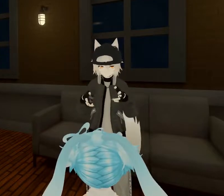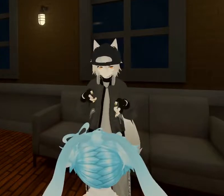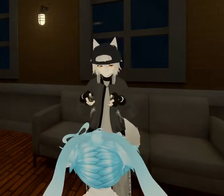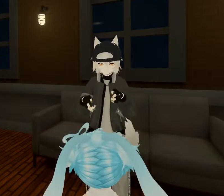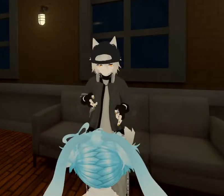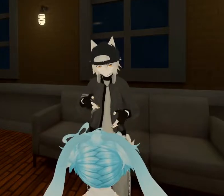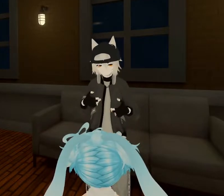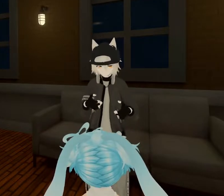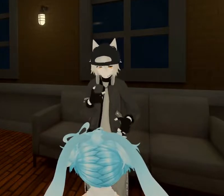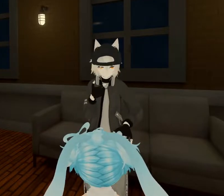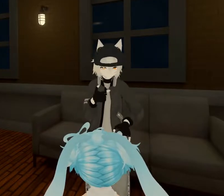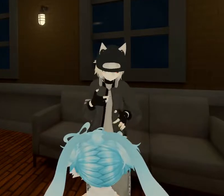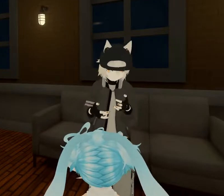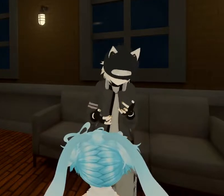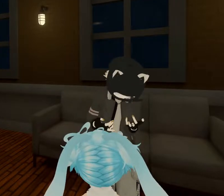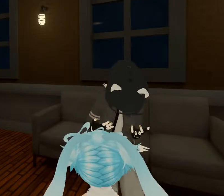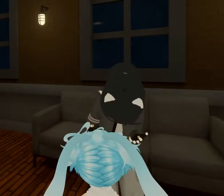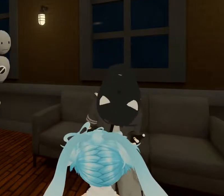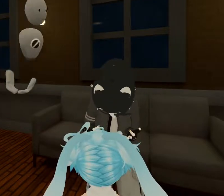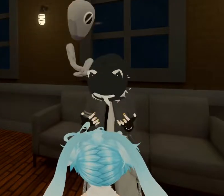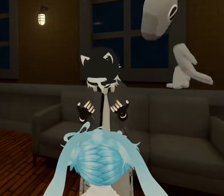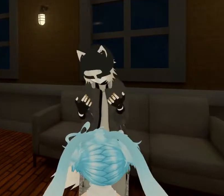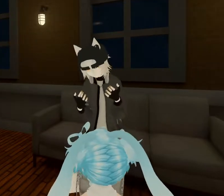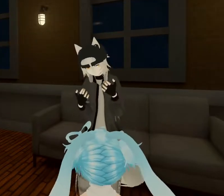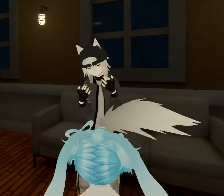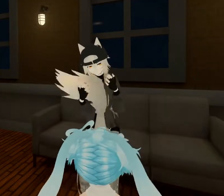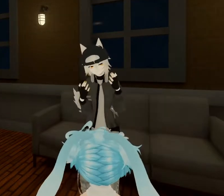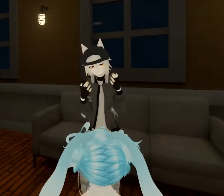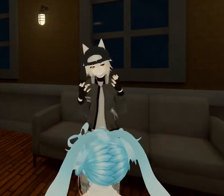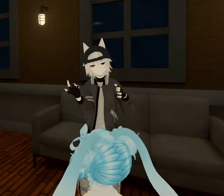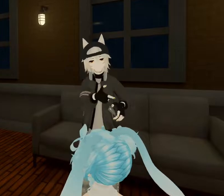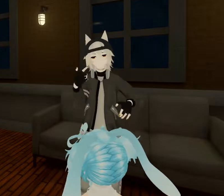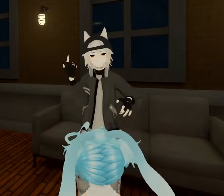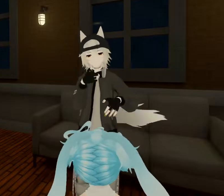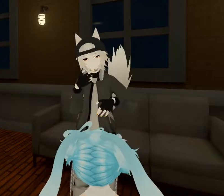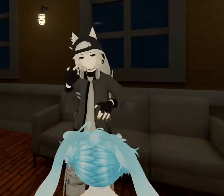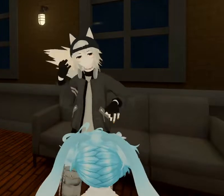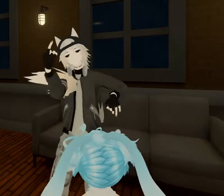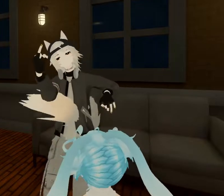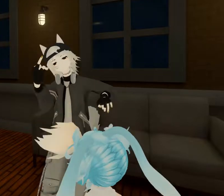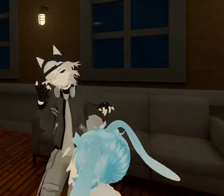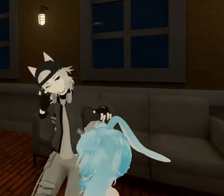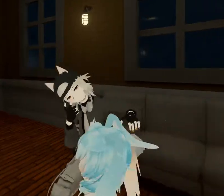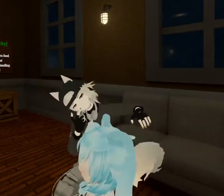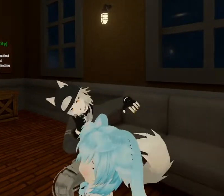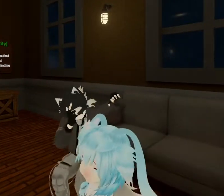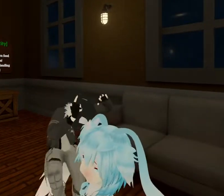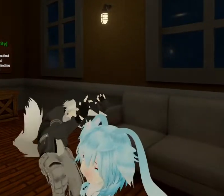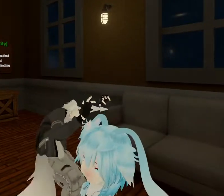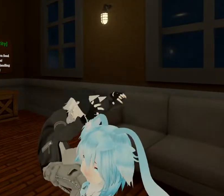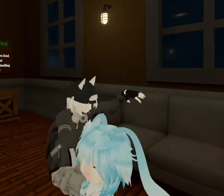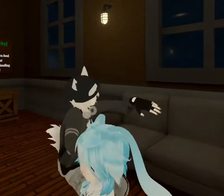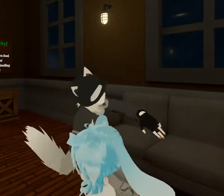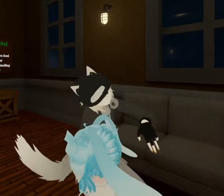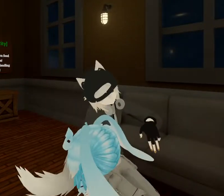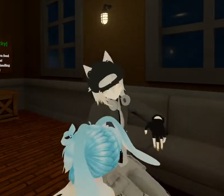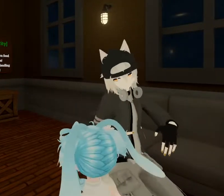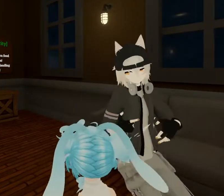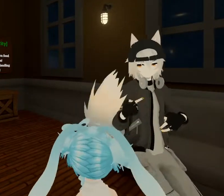and then Hey. like how are you? So how are you? So I've seen how